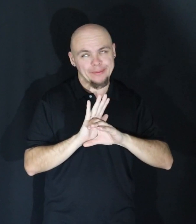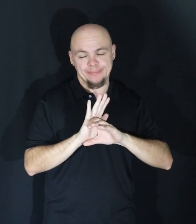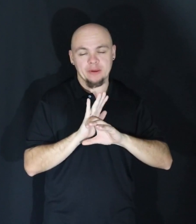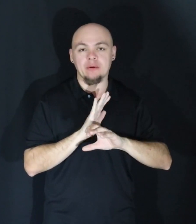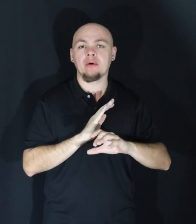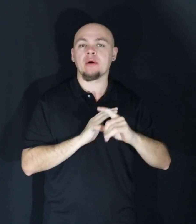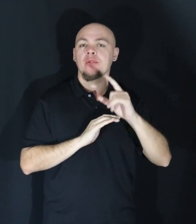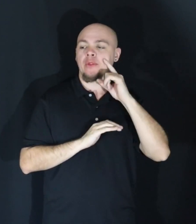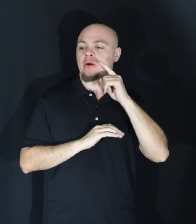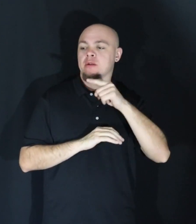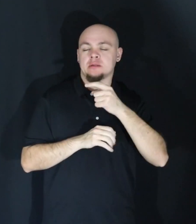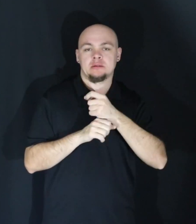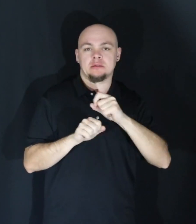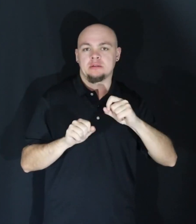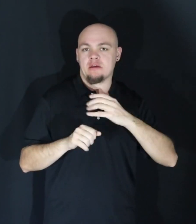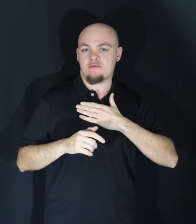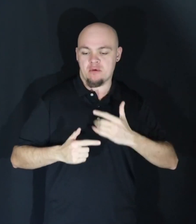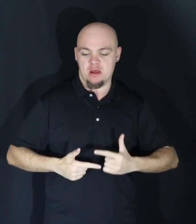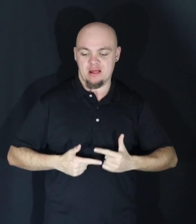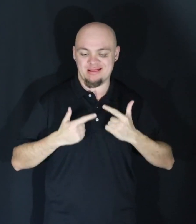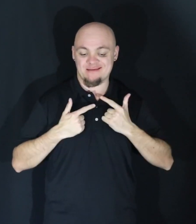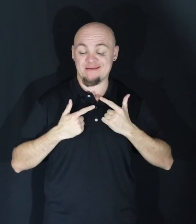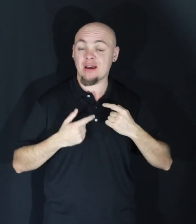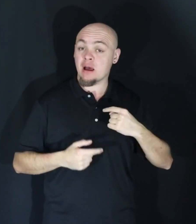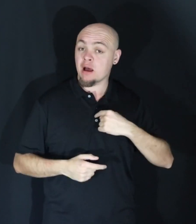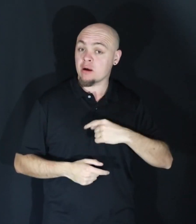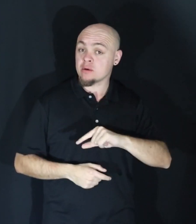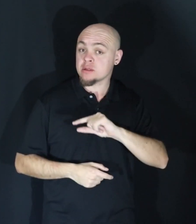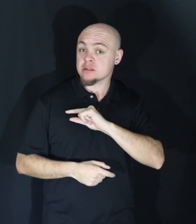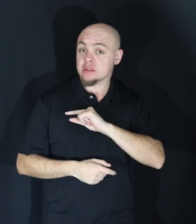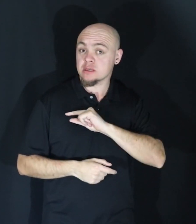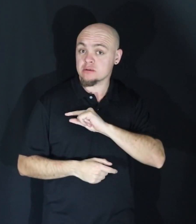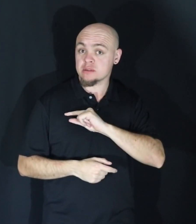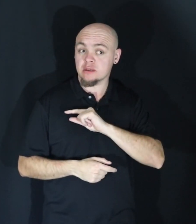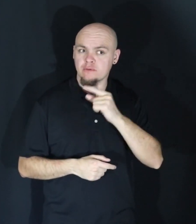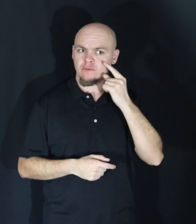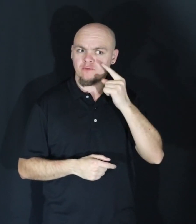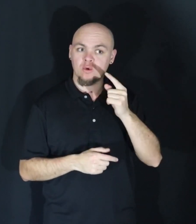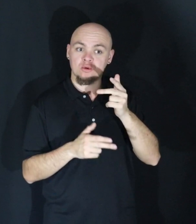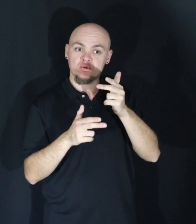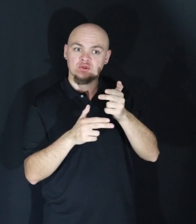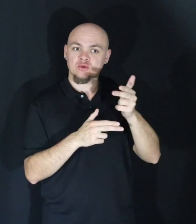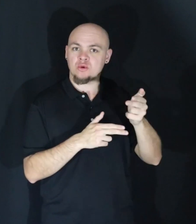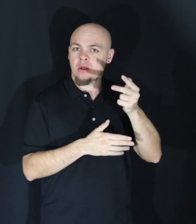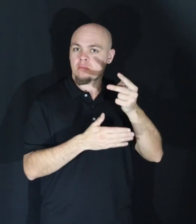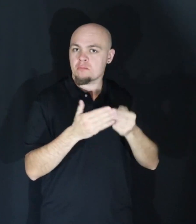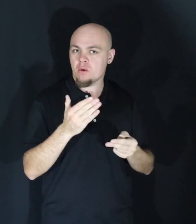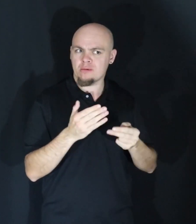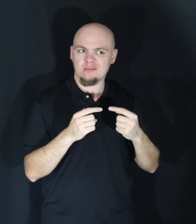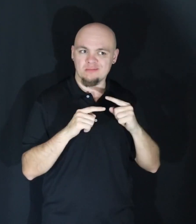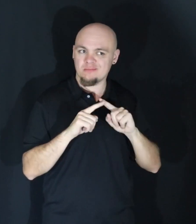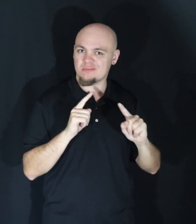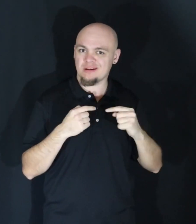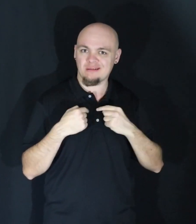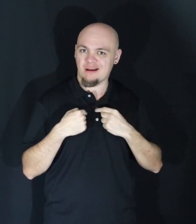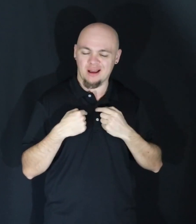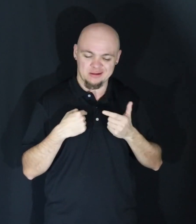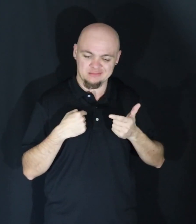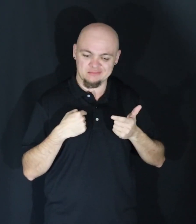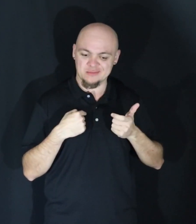life. I was found guilty of shooting both individuals, even though I didn't pull the